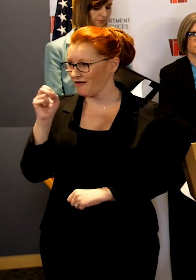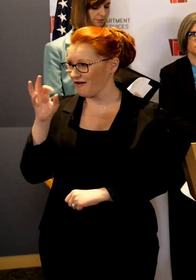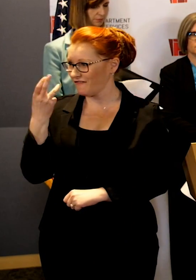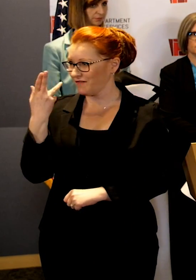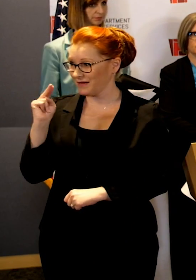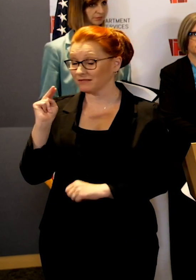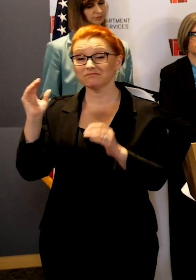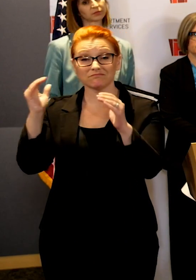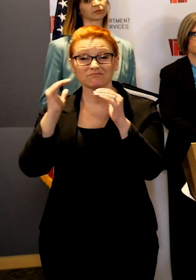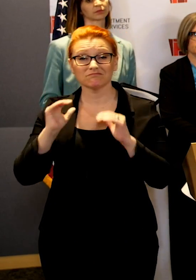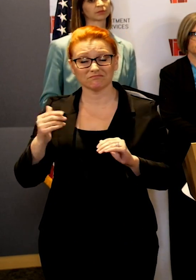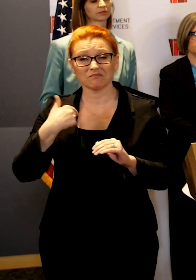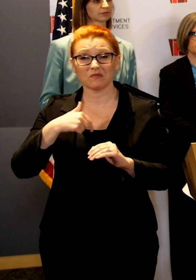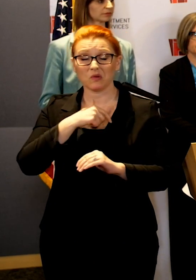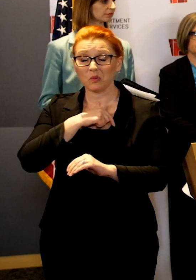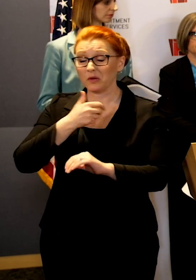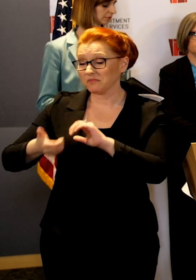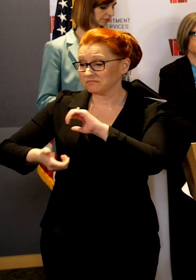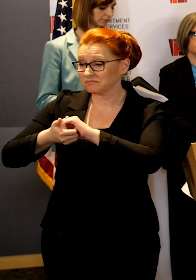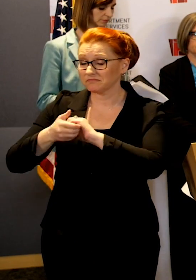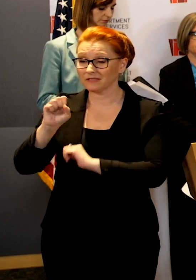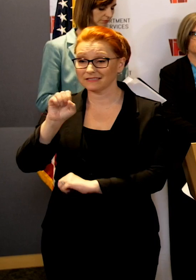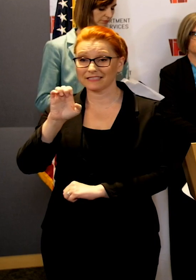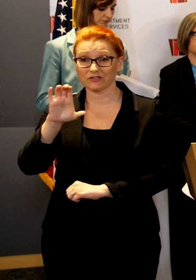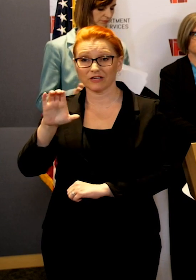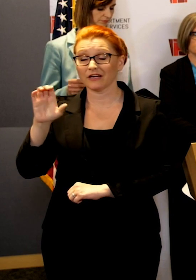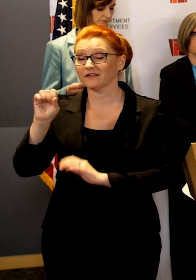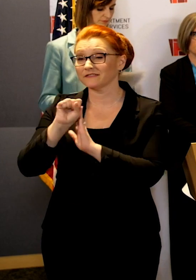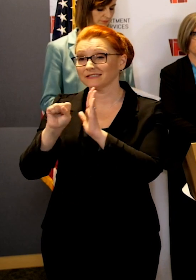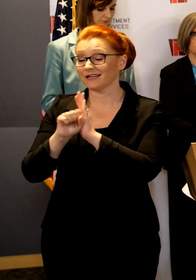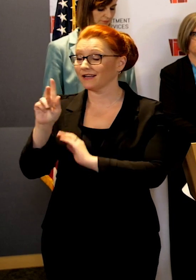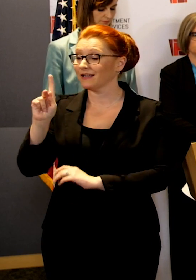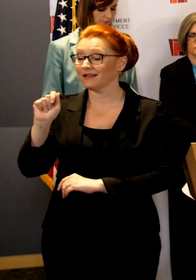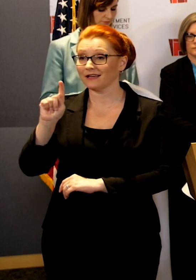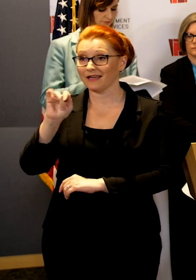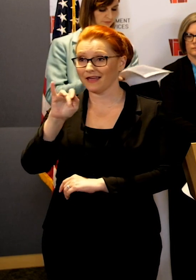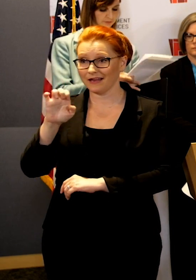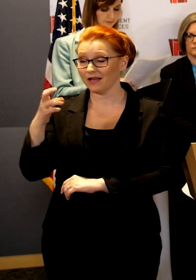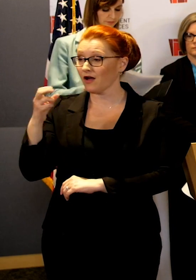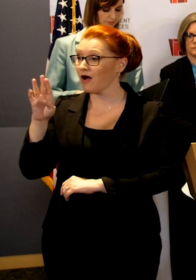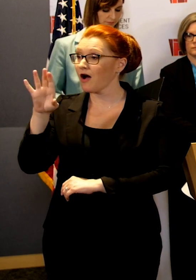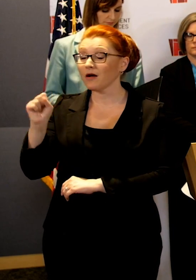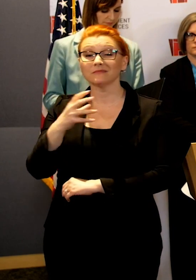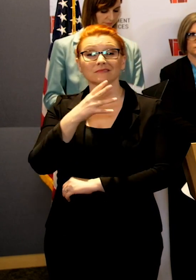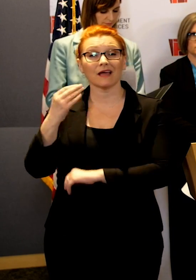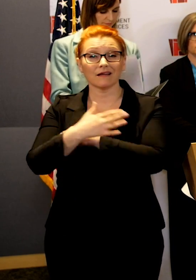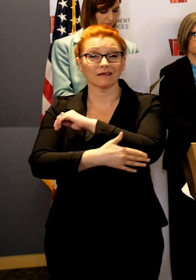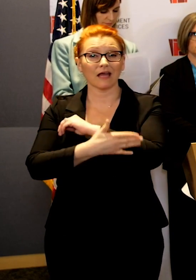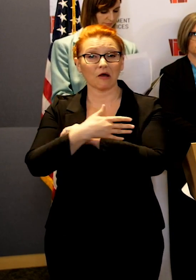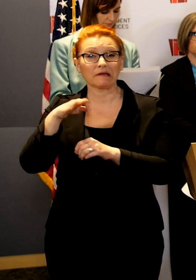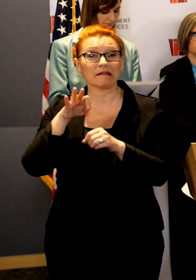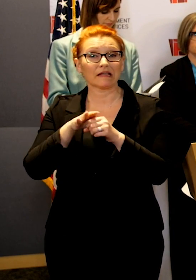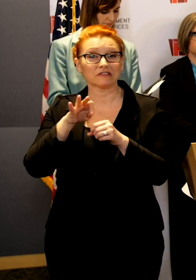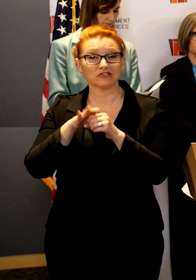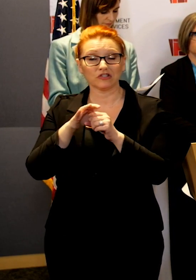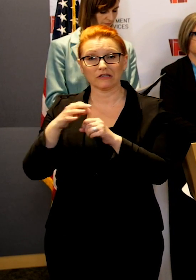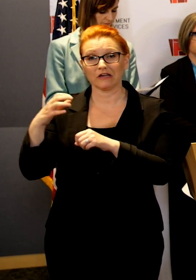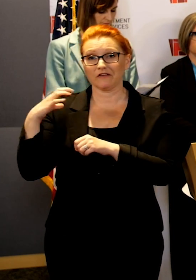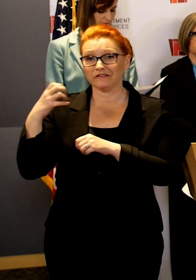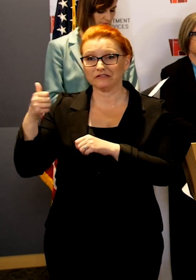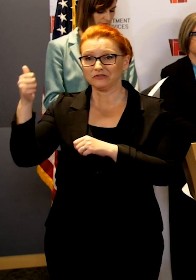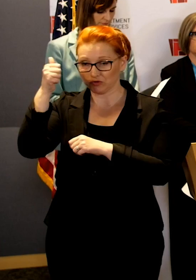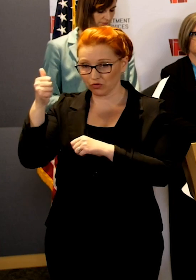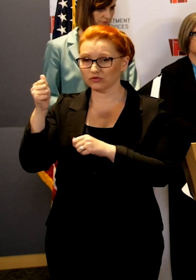Next, we are working with our Secretary of State, Katie Hobbs, and county election officials to adjust for the presidential